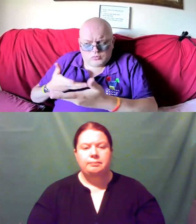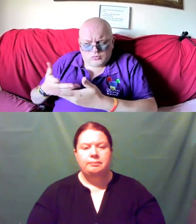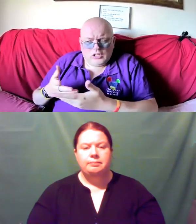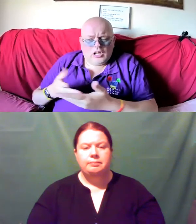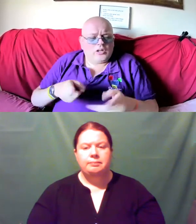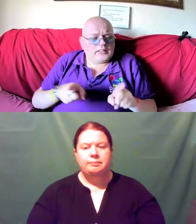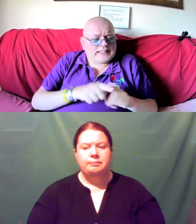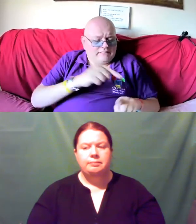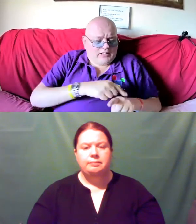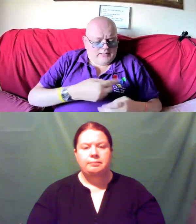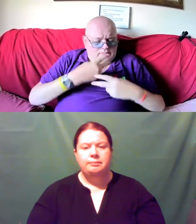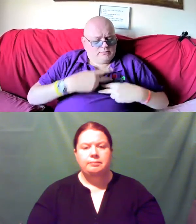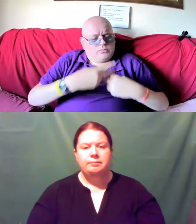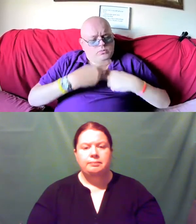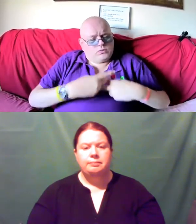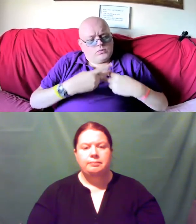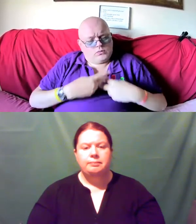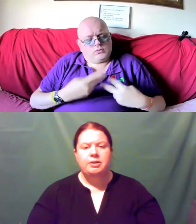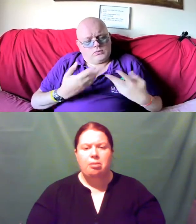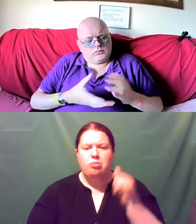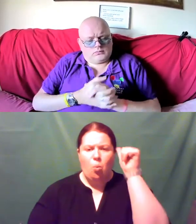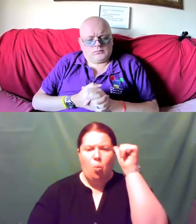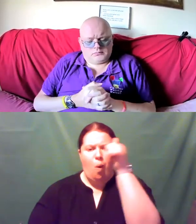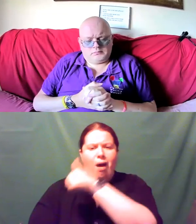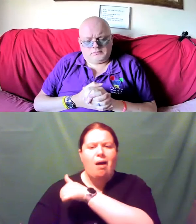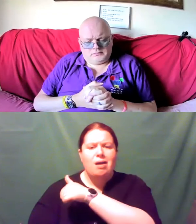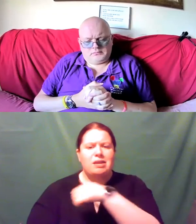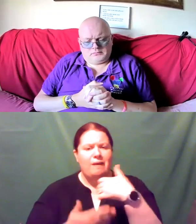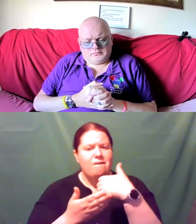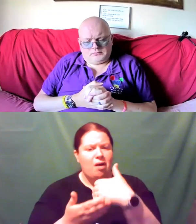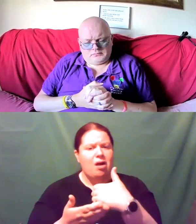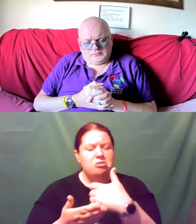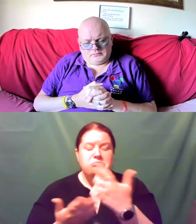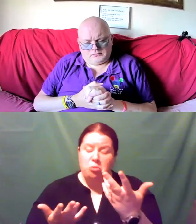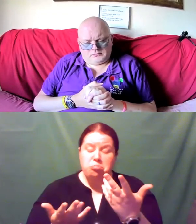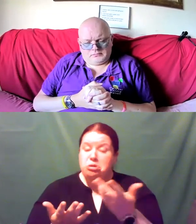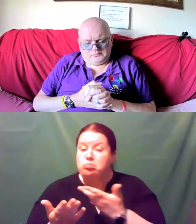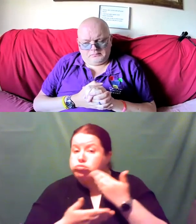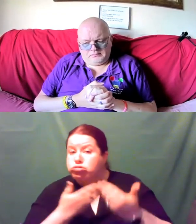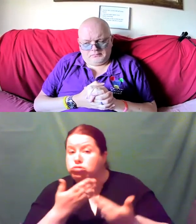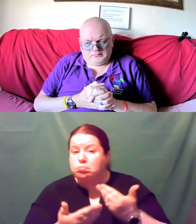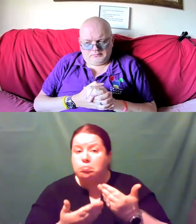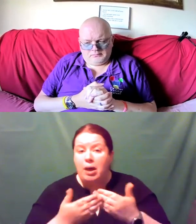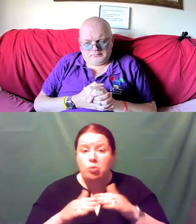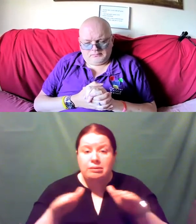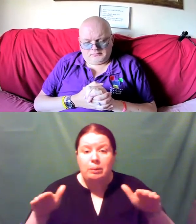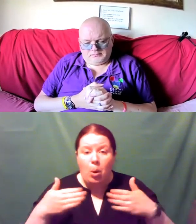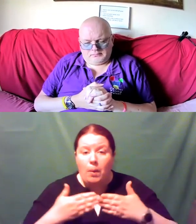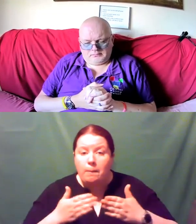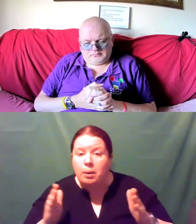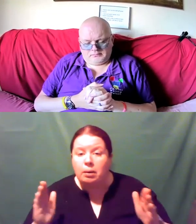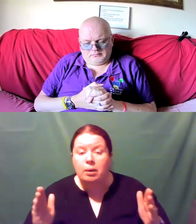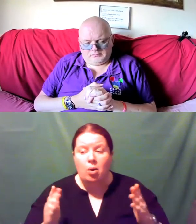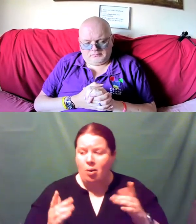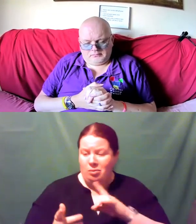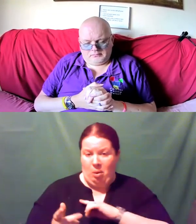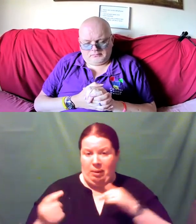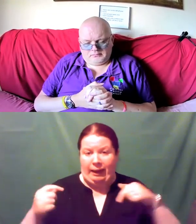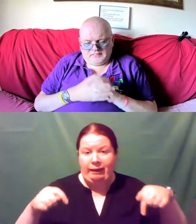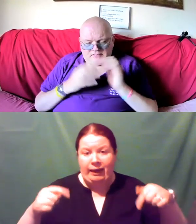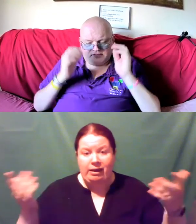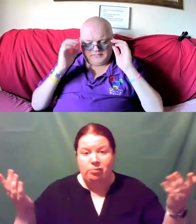communities. Yeah, no, I think that's really wise advice. So let's get into Open Table. It's obviously a big part of why we're all here tonight,